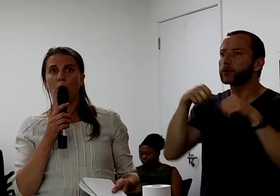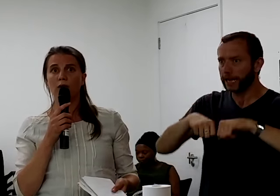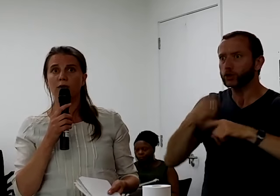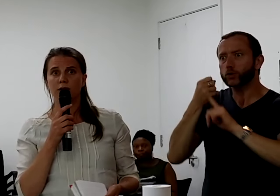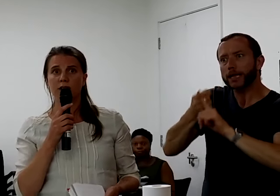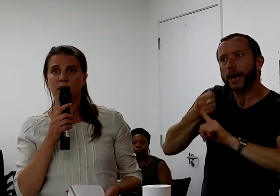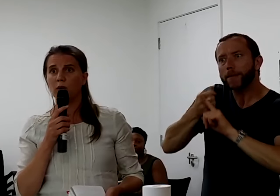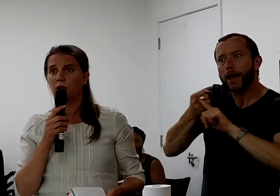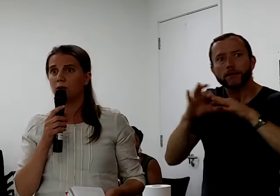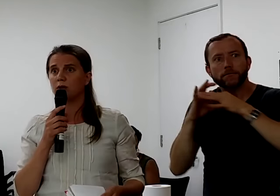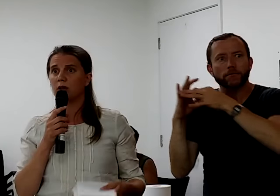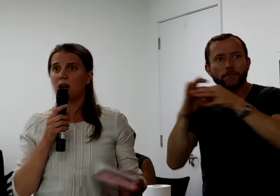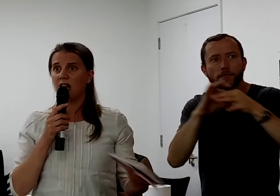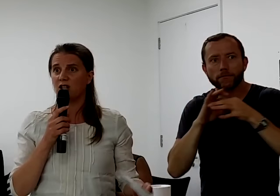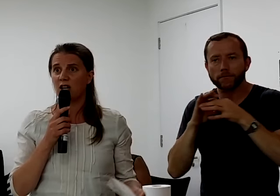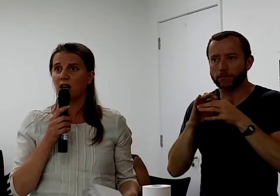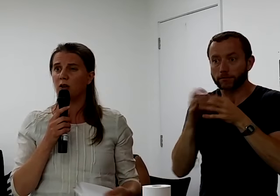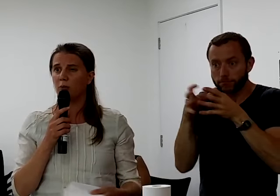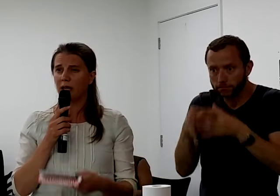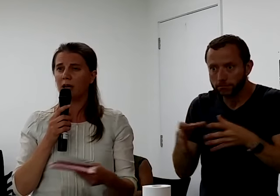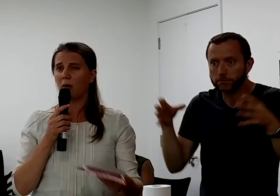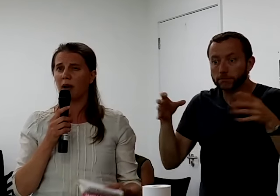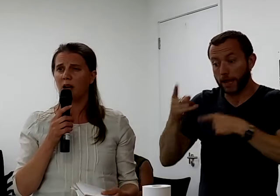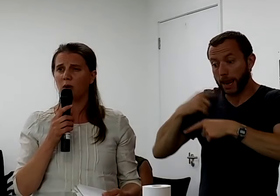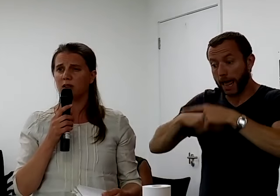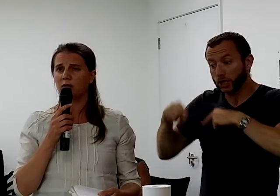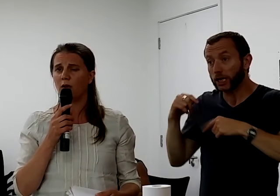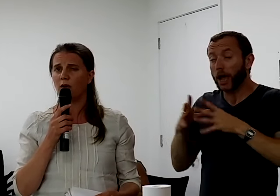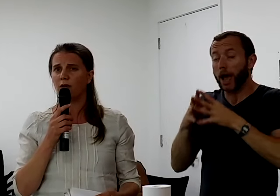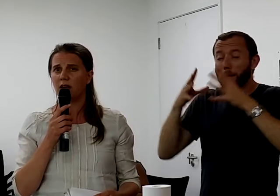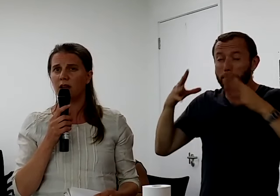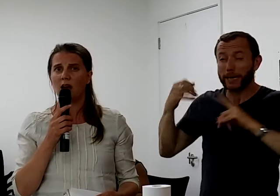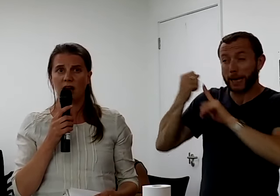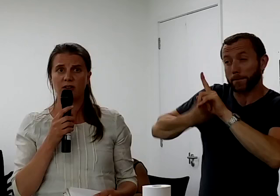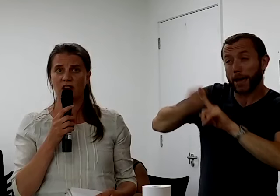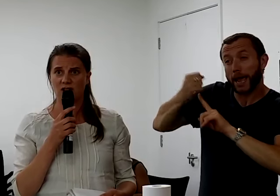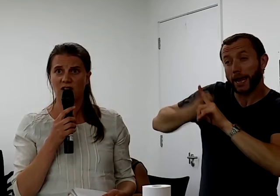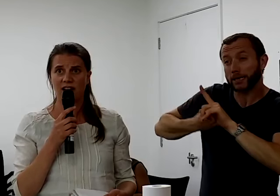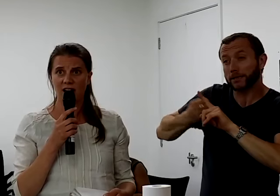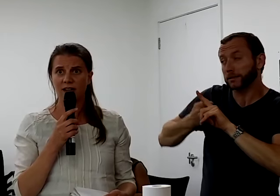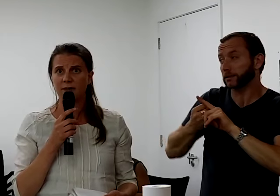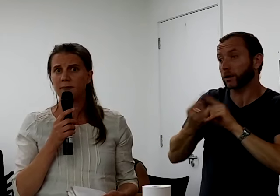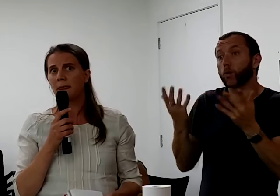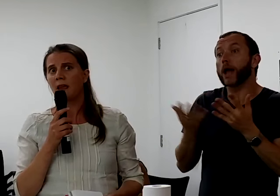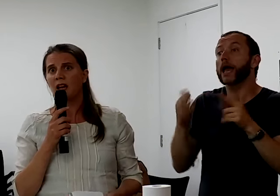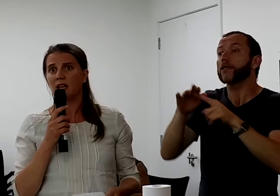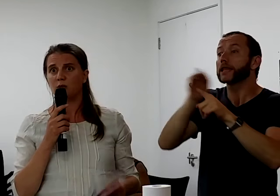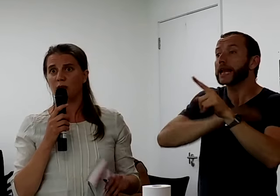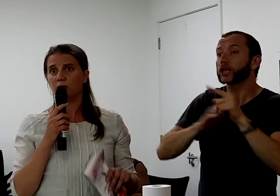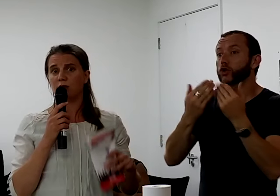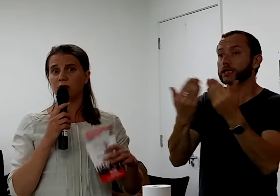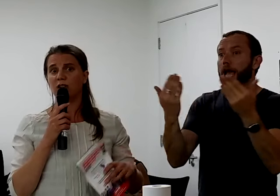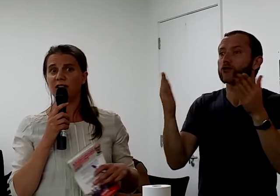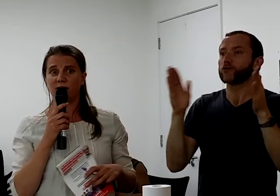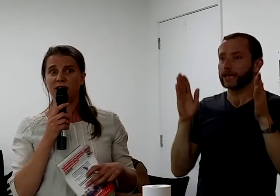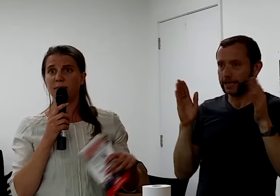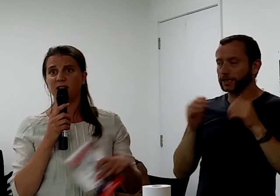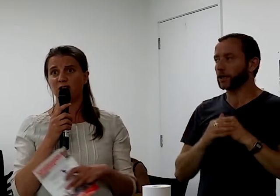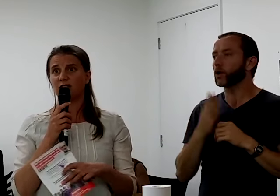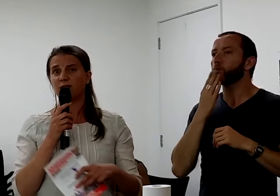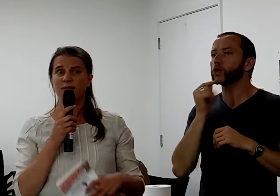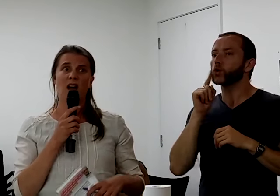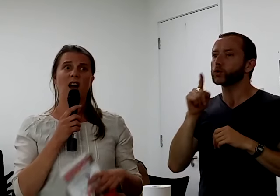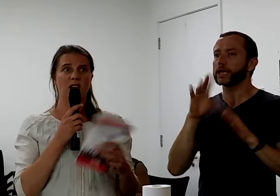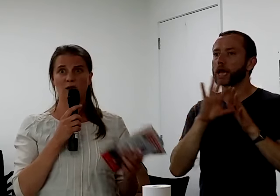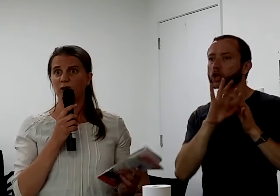And one of the things we used last year in a big campaign I was involved in at the National Gallery is we used the